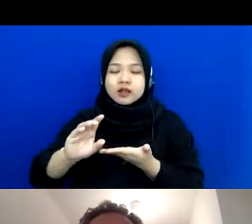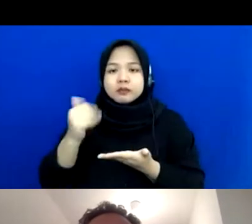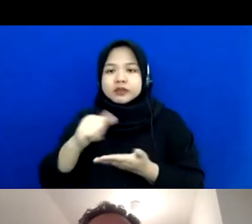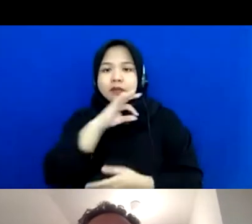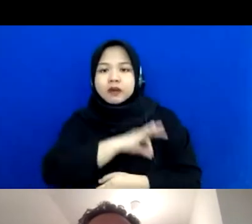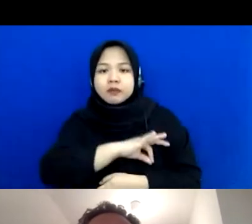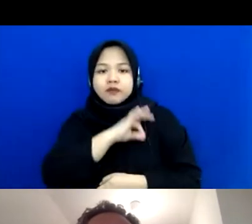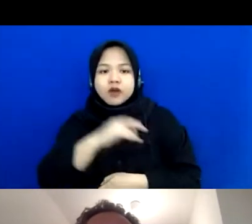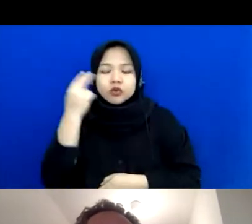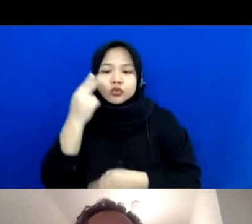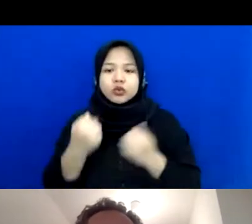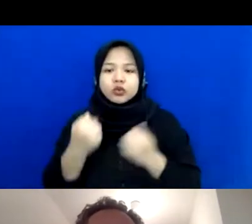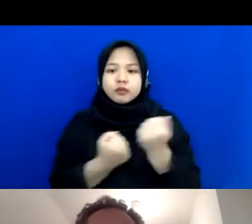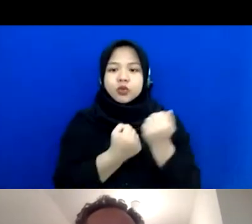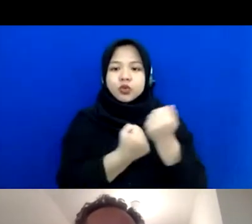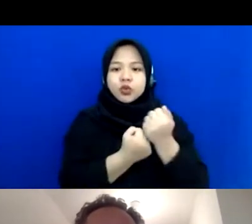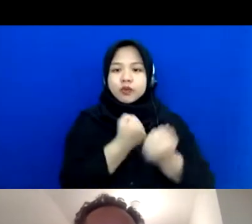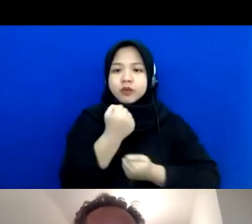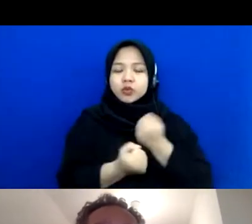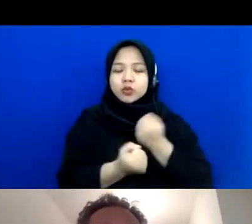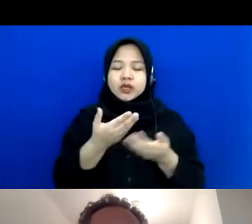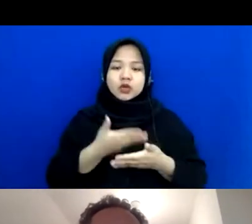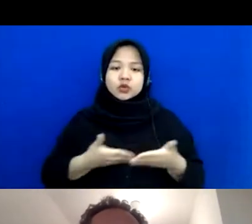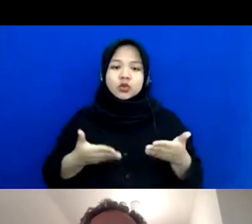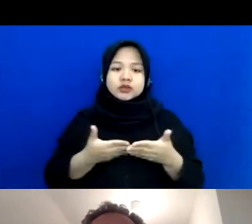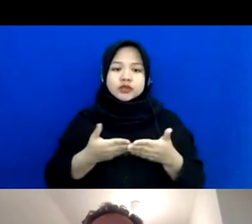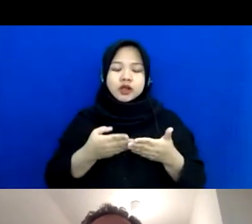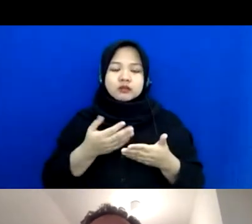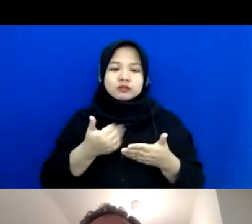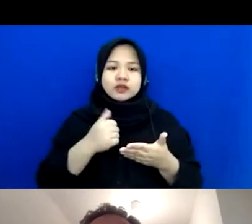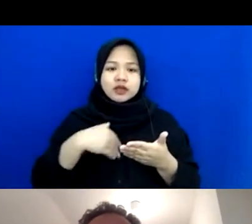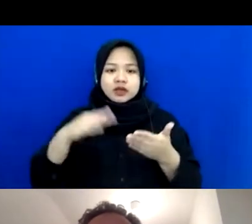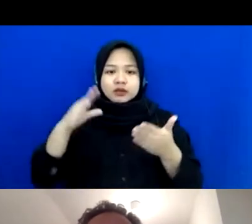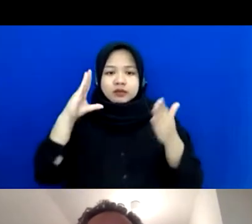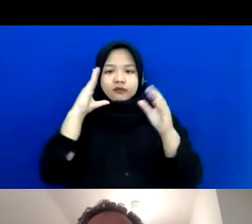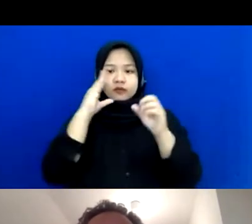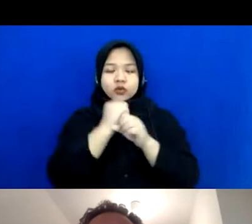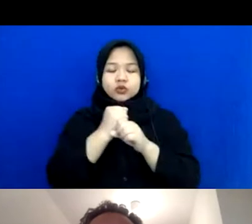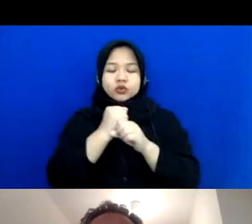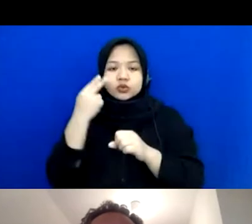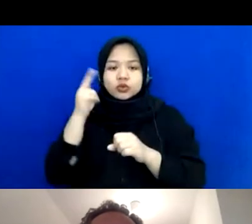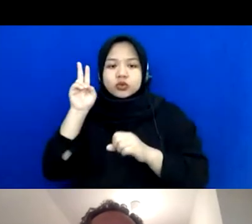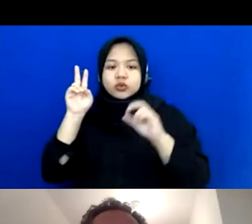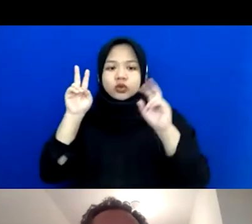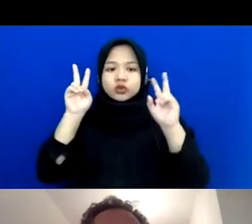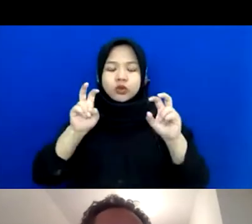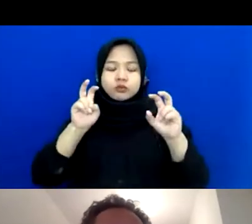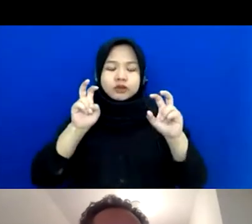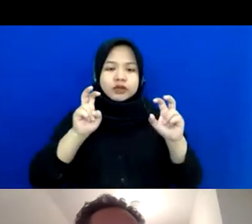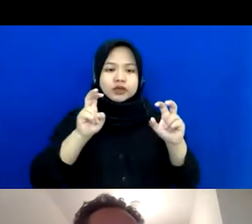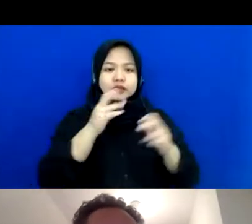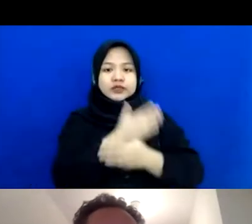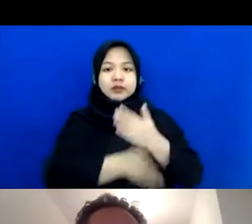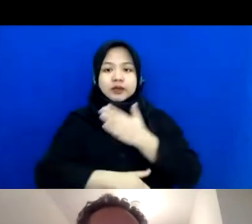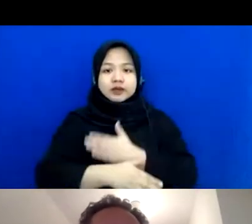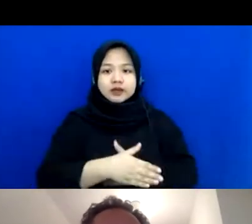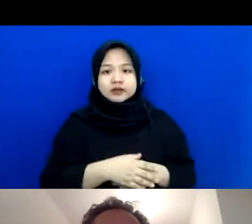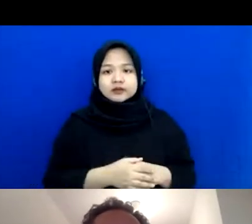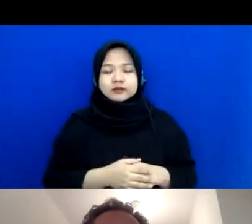support social enterprises and needs to focus a bit more on the topic of disability. And then perhaps last but not